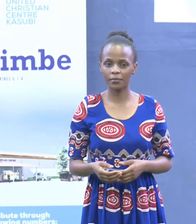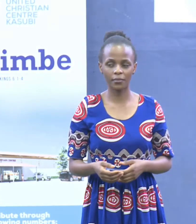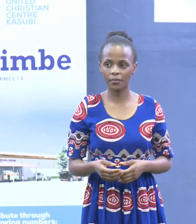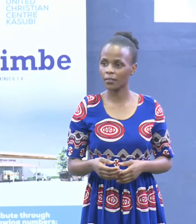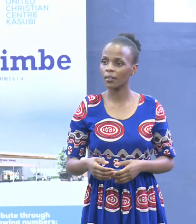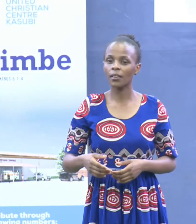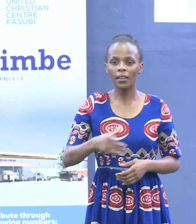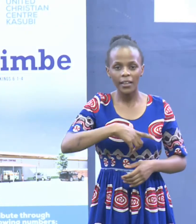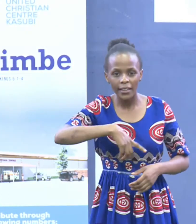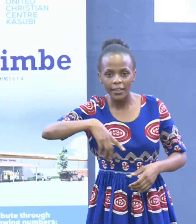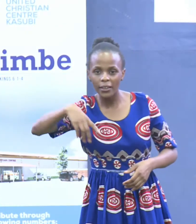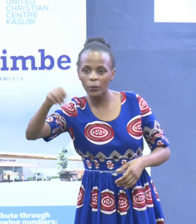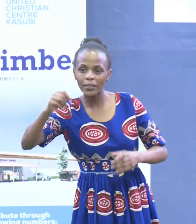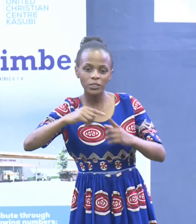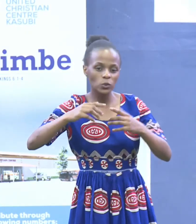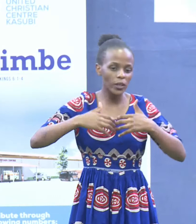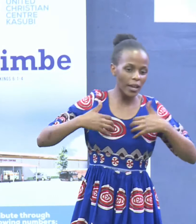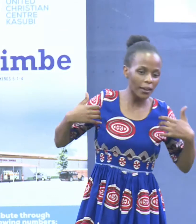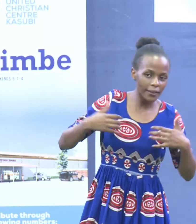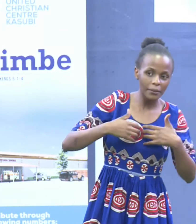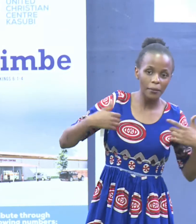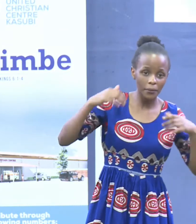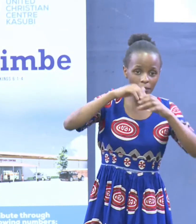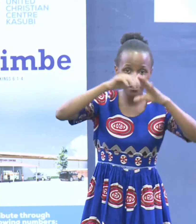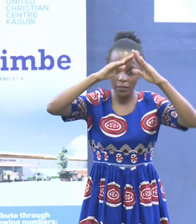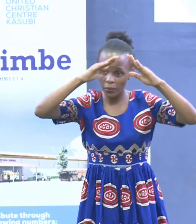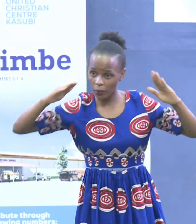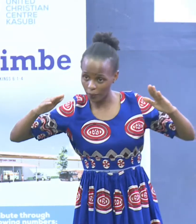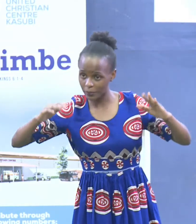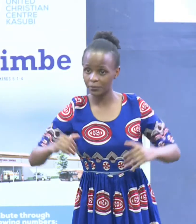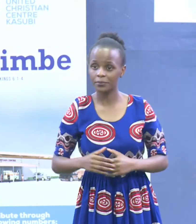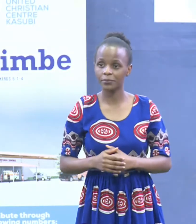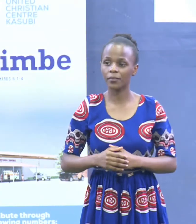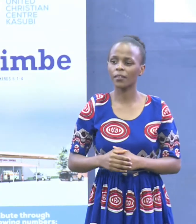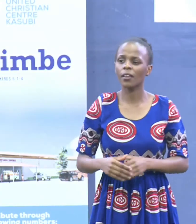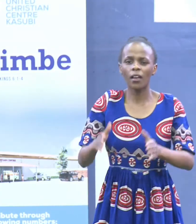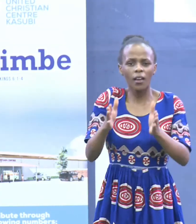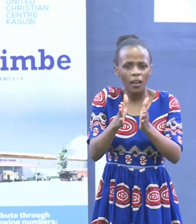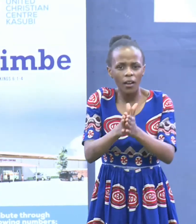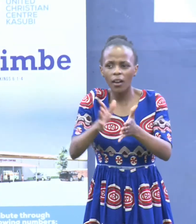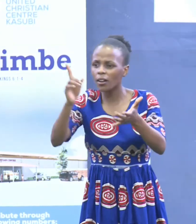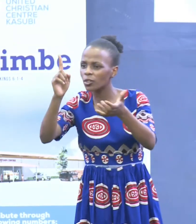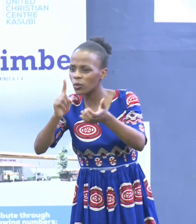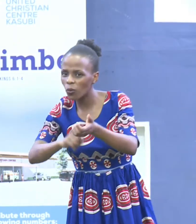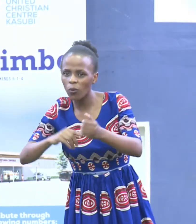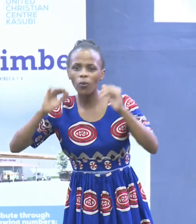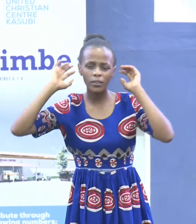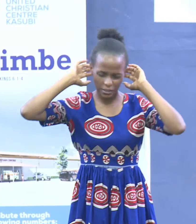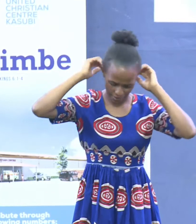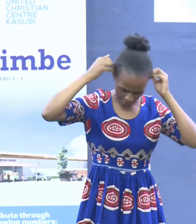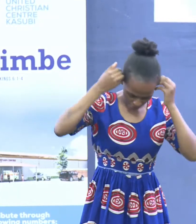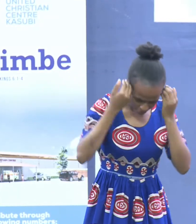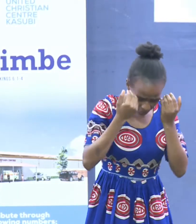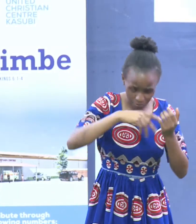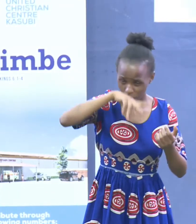N'agenda mu kisibo ekyali ewaka. And he went to the crow that was in at home. N'akwatamu endiga oba embuzi. And he